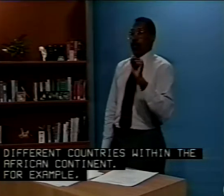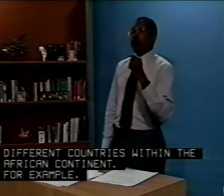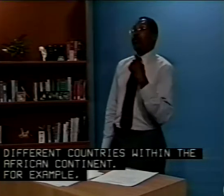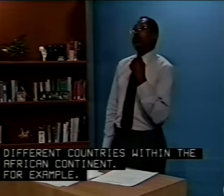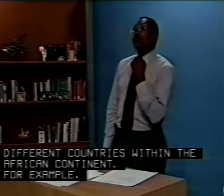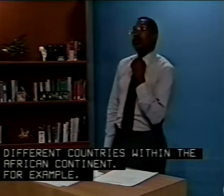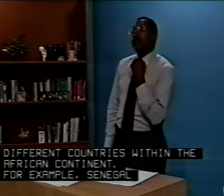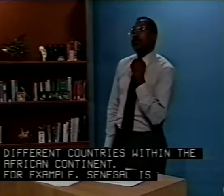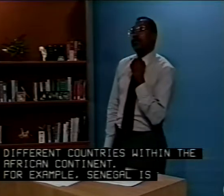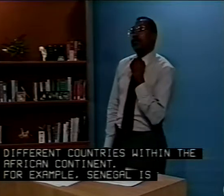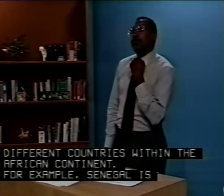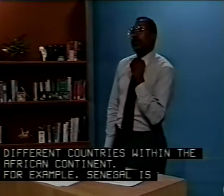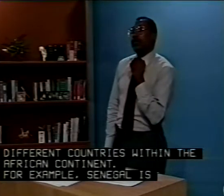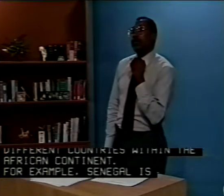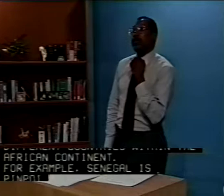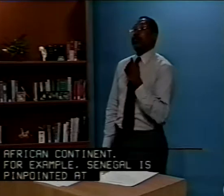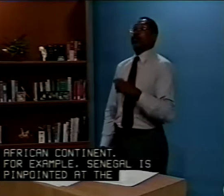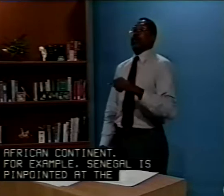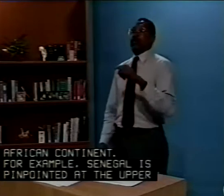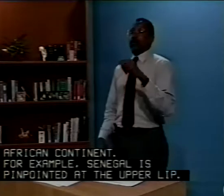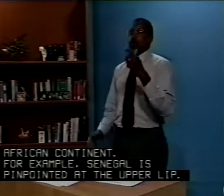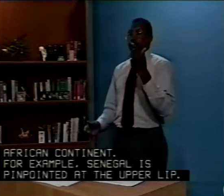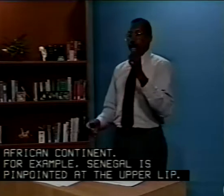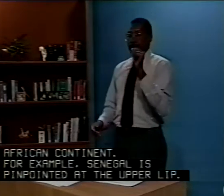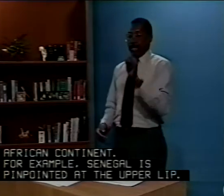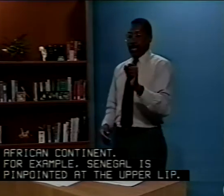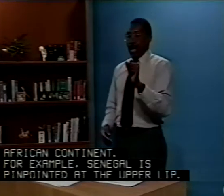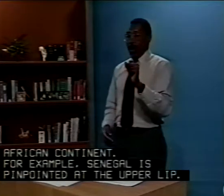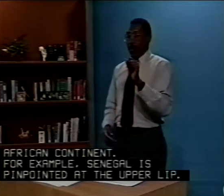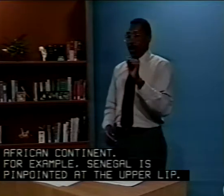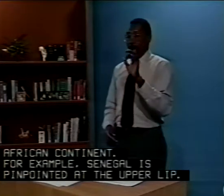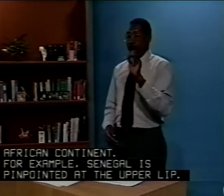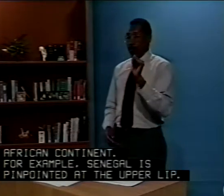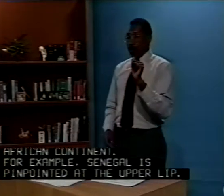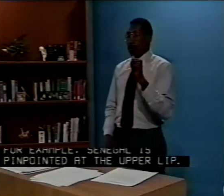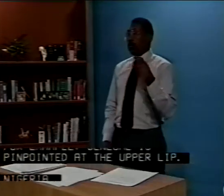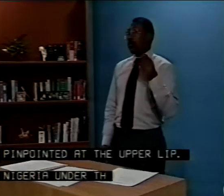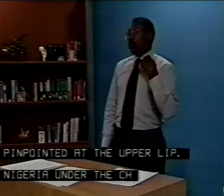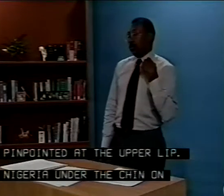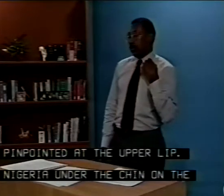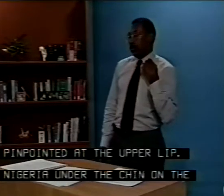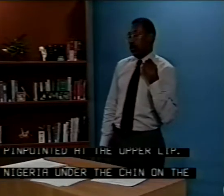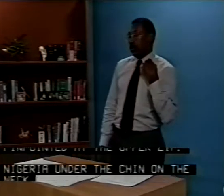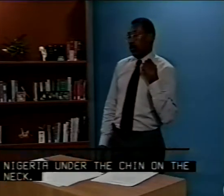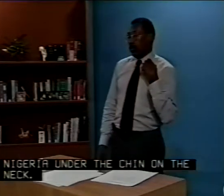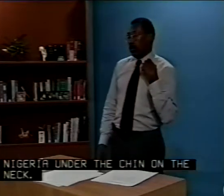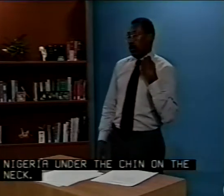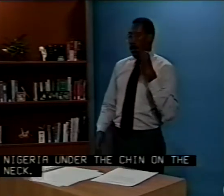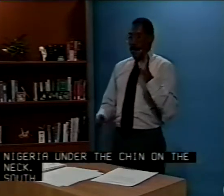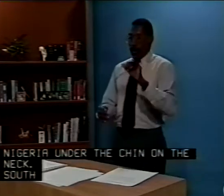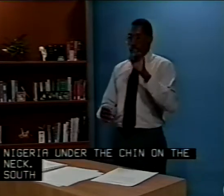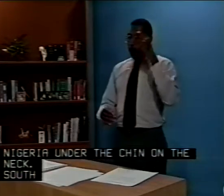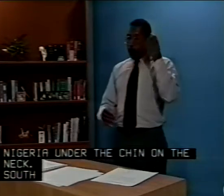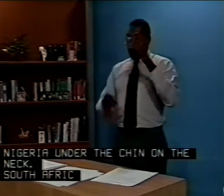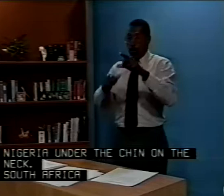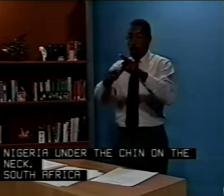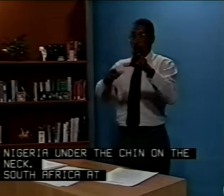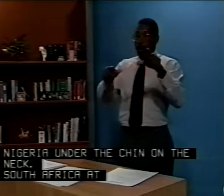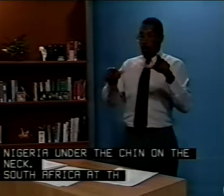Nigeria under the chin on the neck, South Africa at the base of the neck.